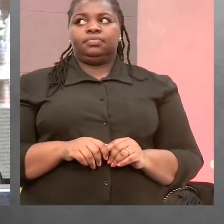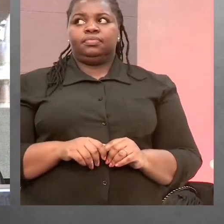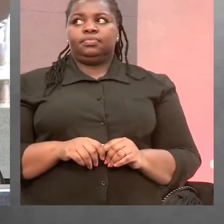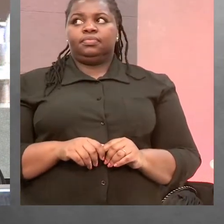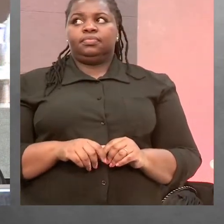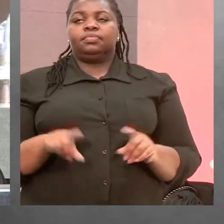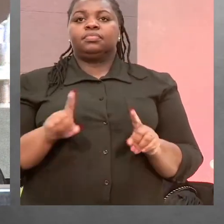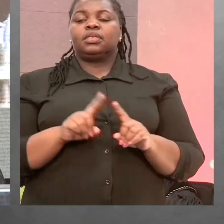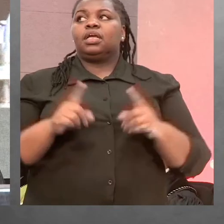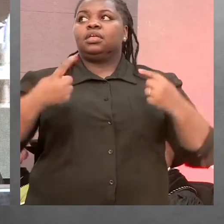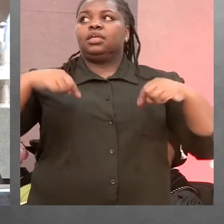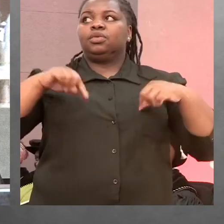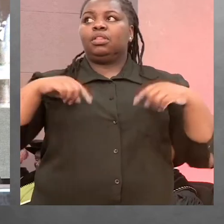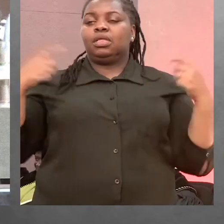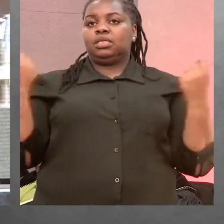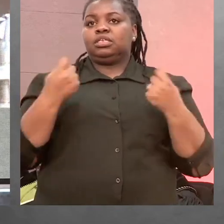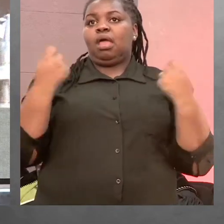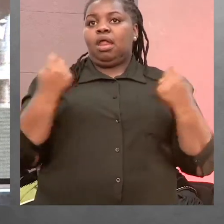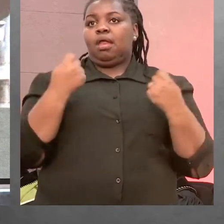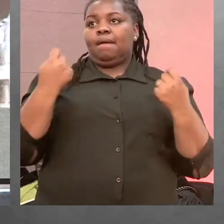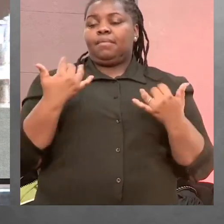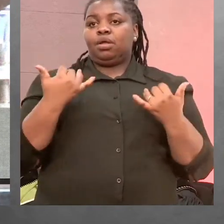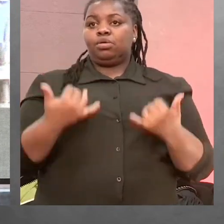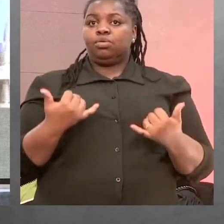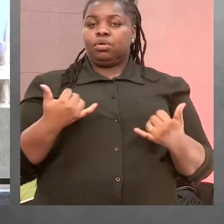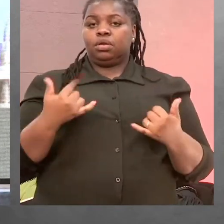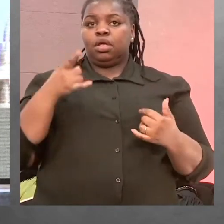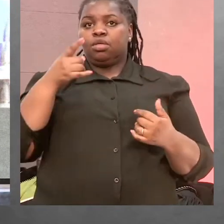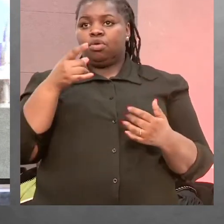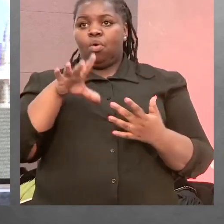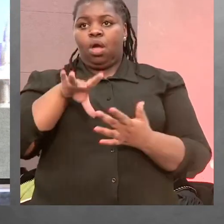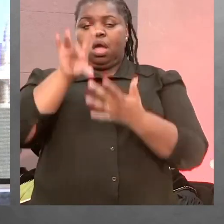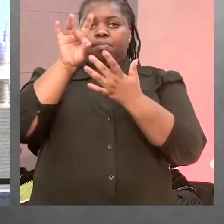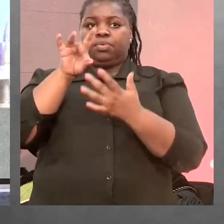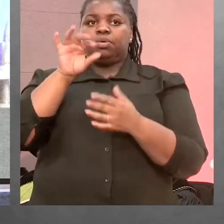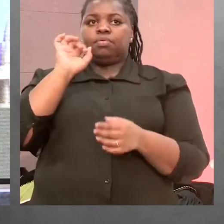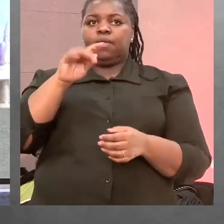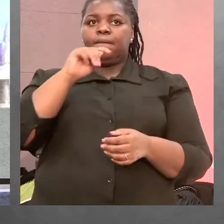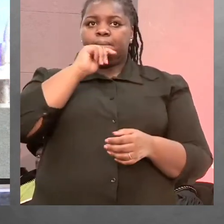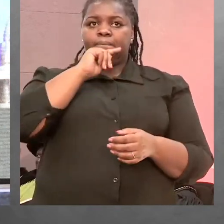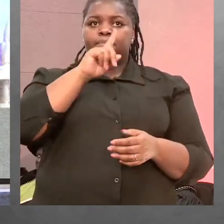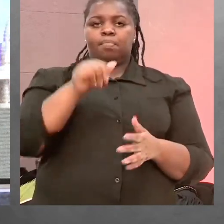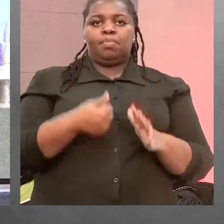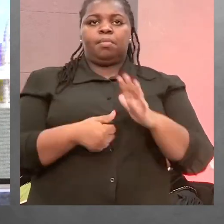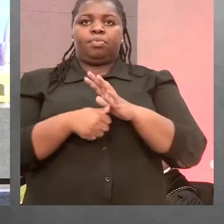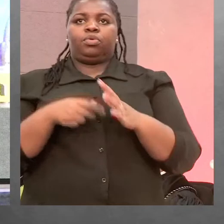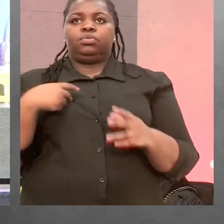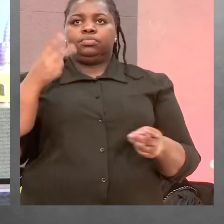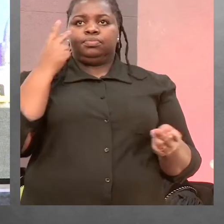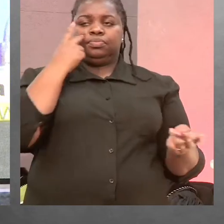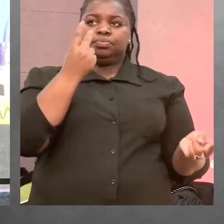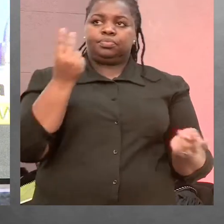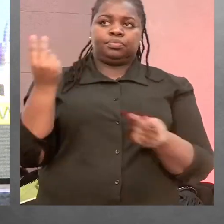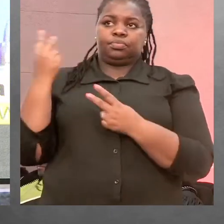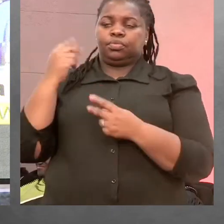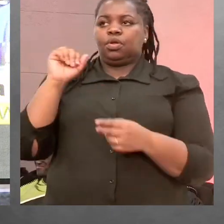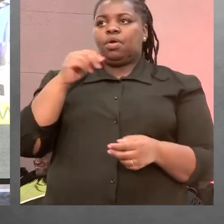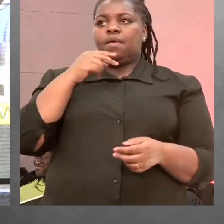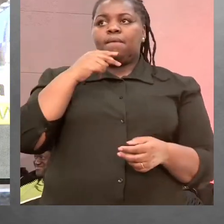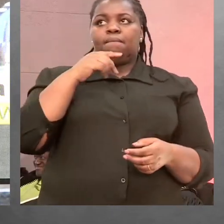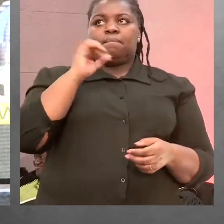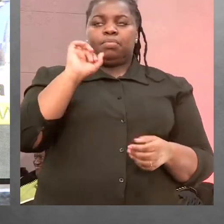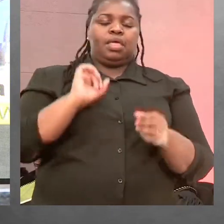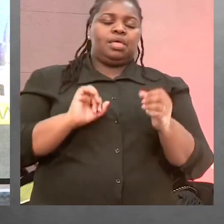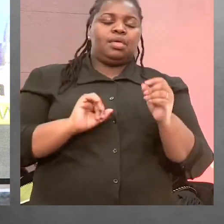As we celebrate this inauguration, ladies and gentlemen, it is essential to reflect on the profound